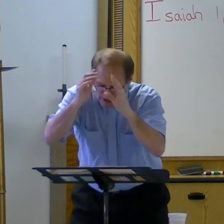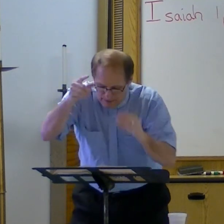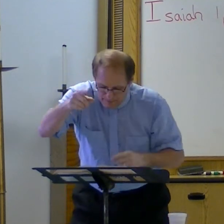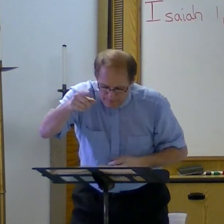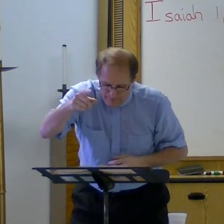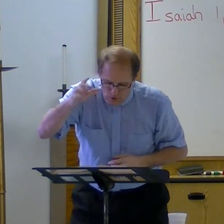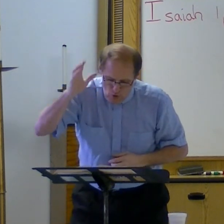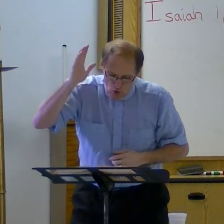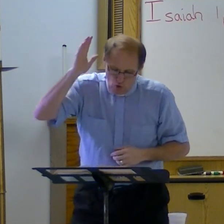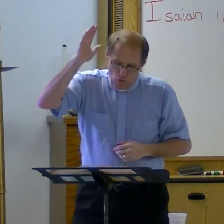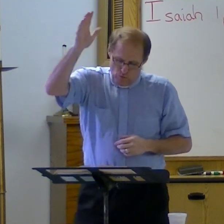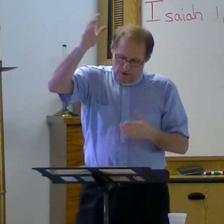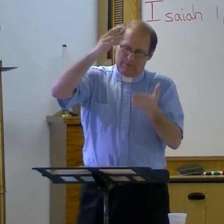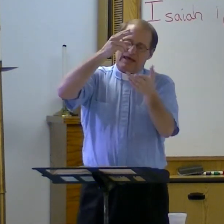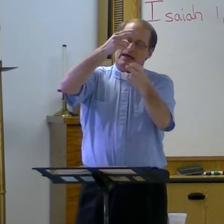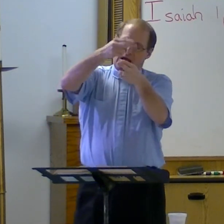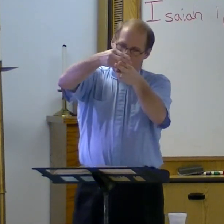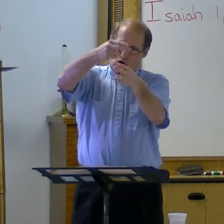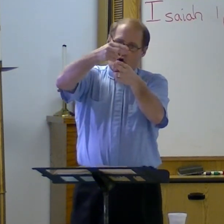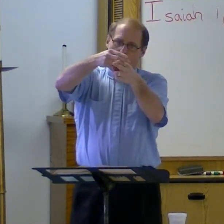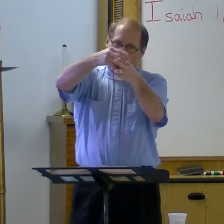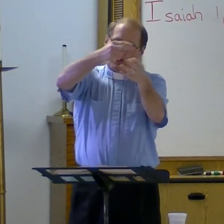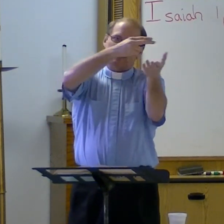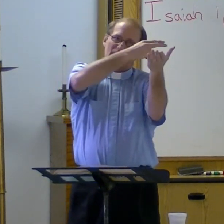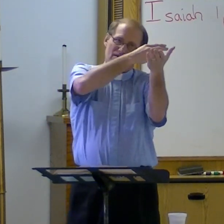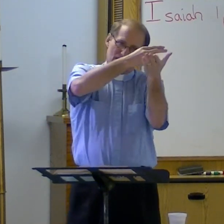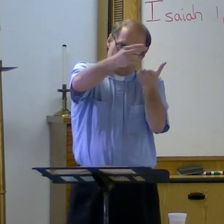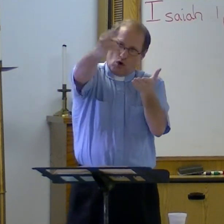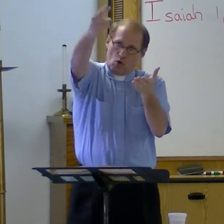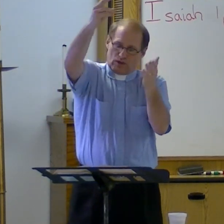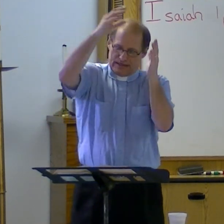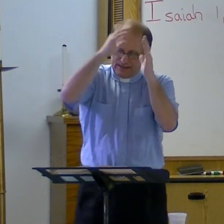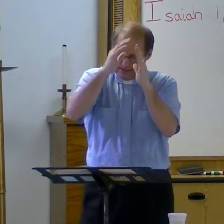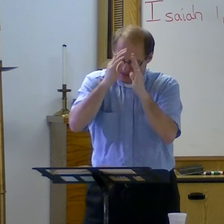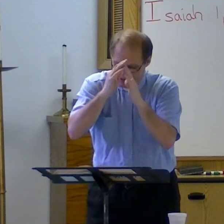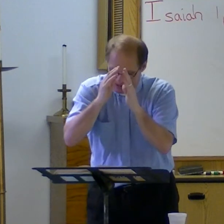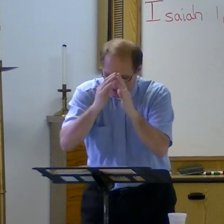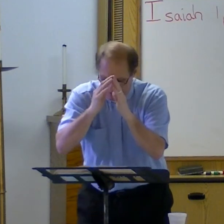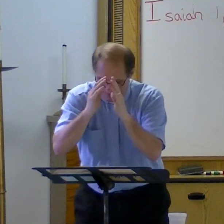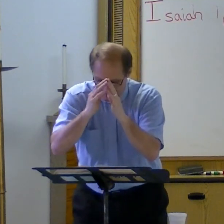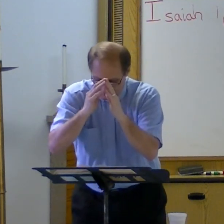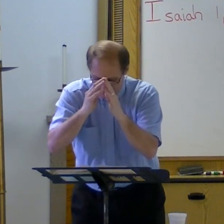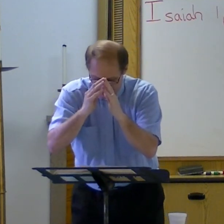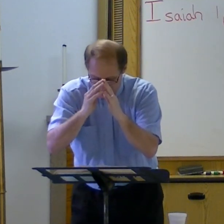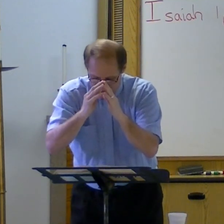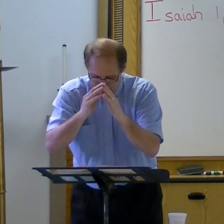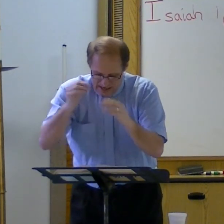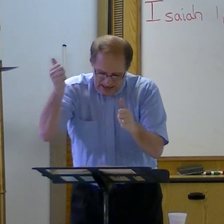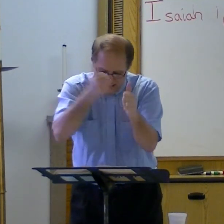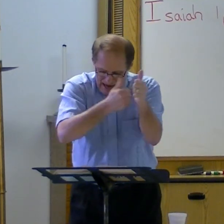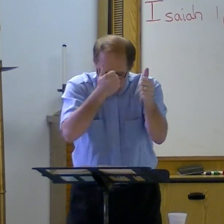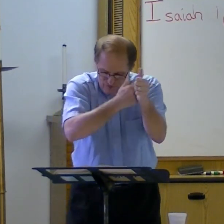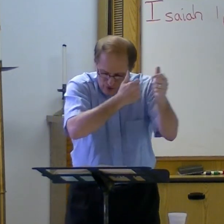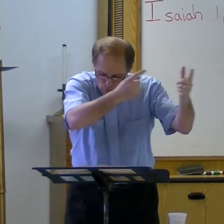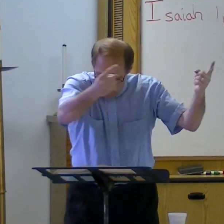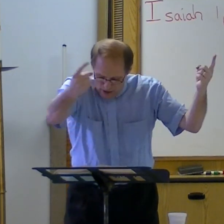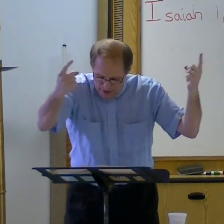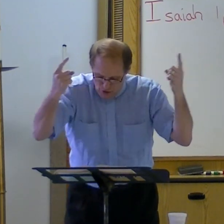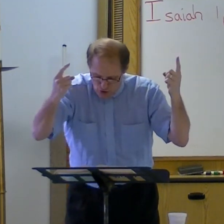Jerusalem, will be called the Holy City. And everyone